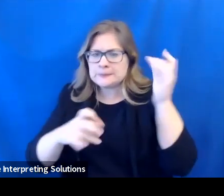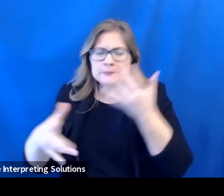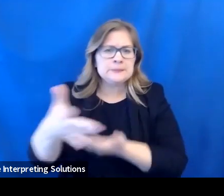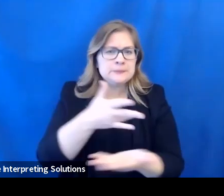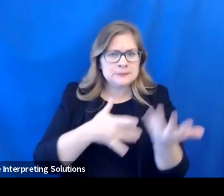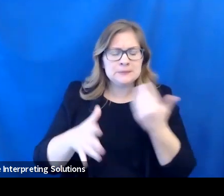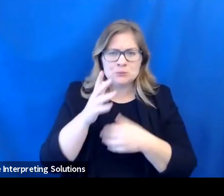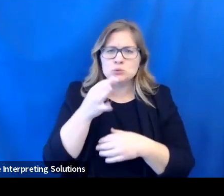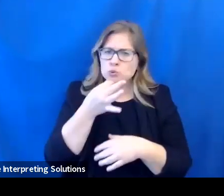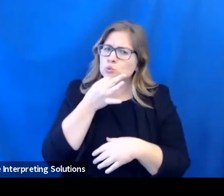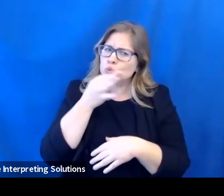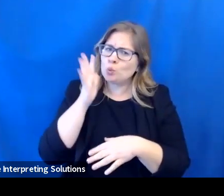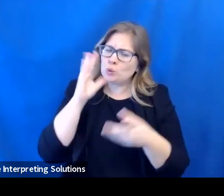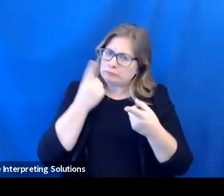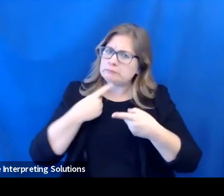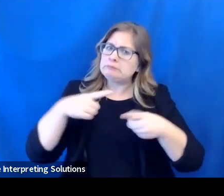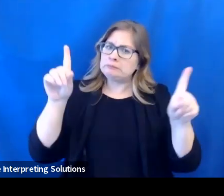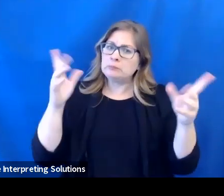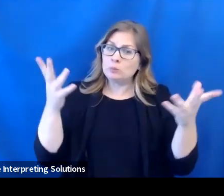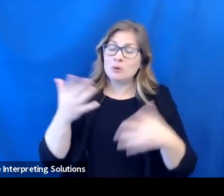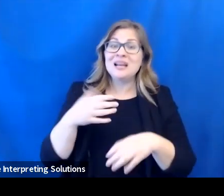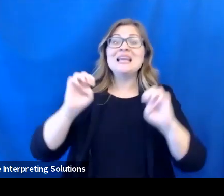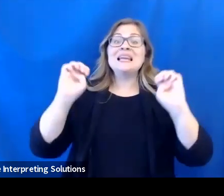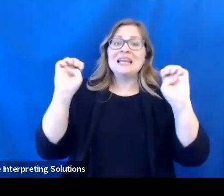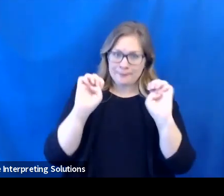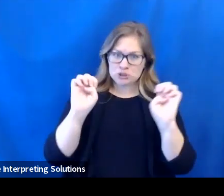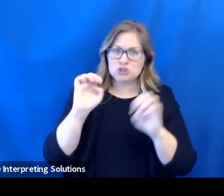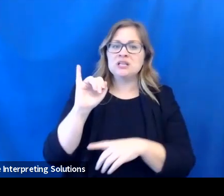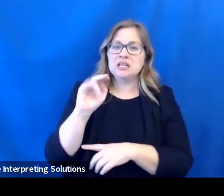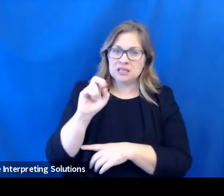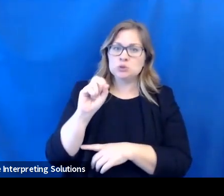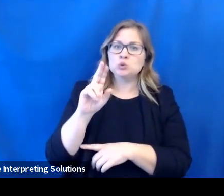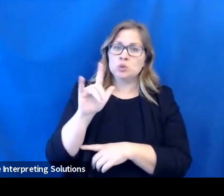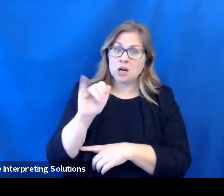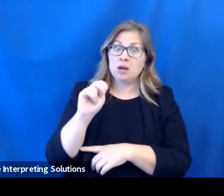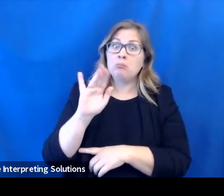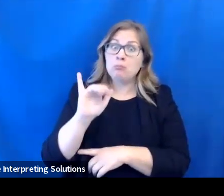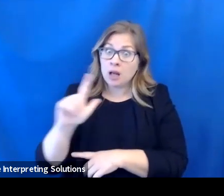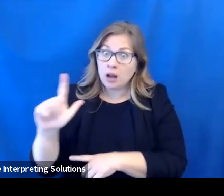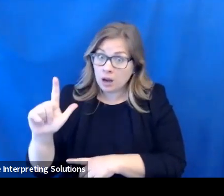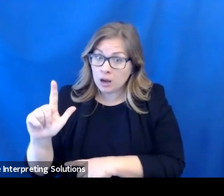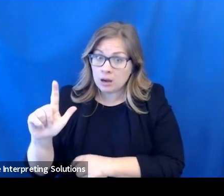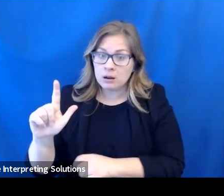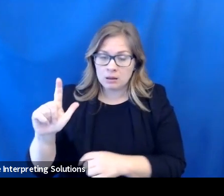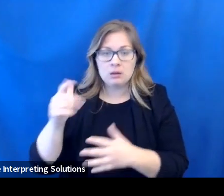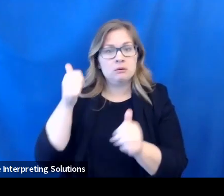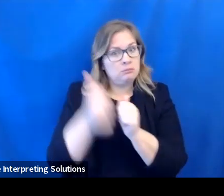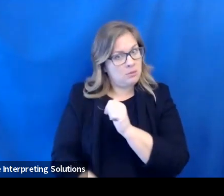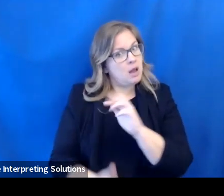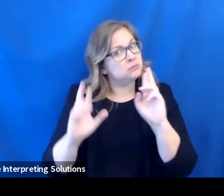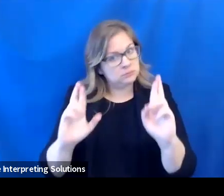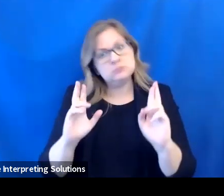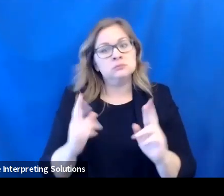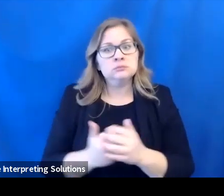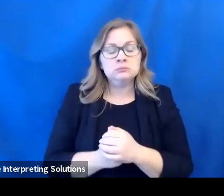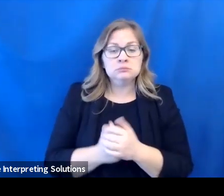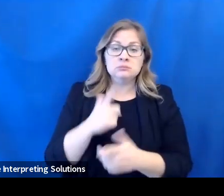to a lot of people, from the activists to legislators on both sides of the aisle to folks inside the administration.